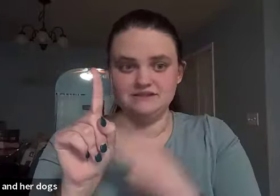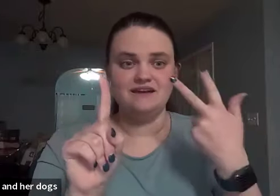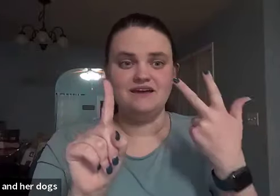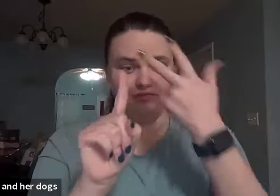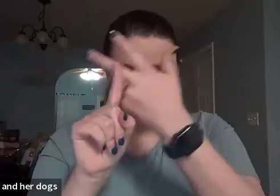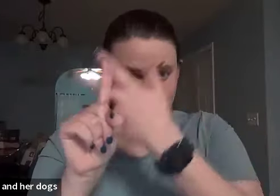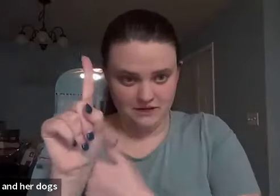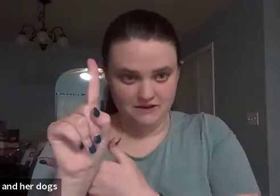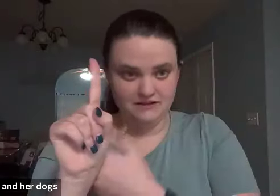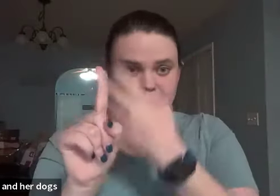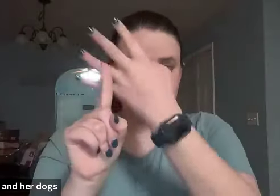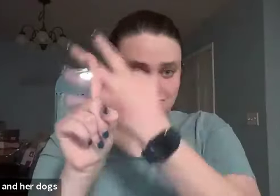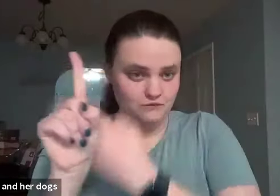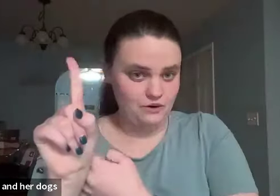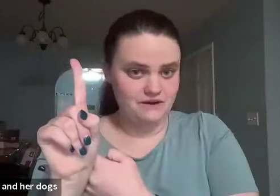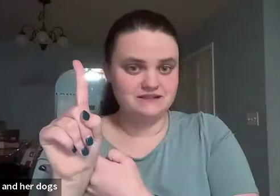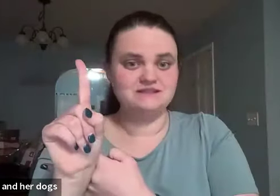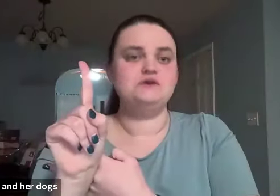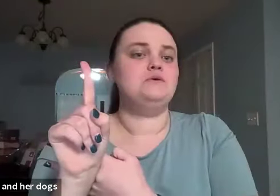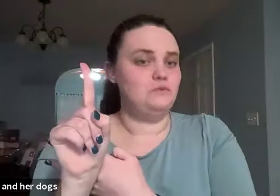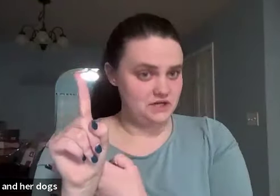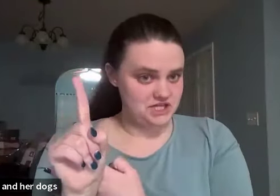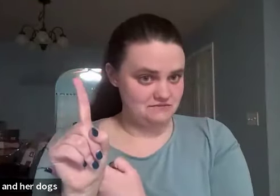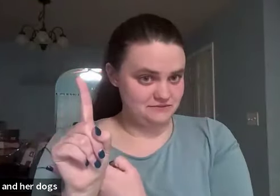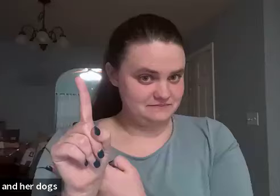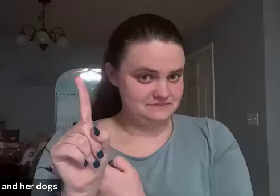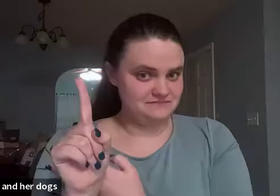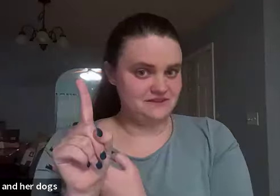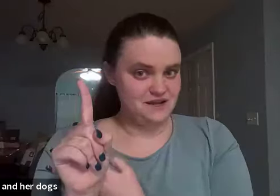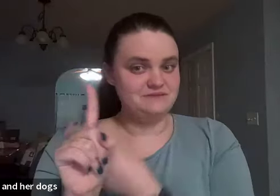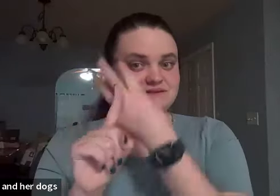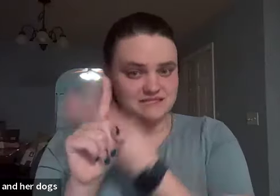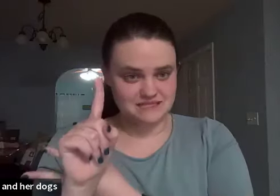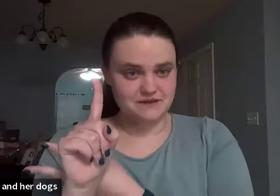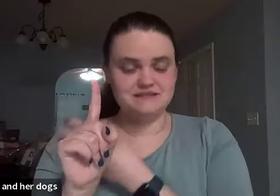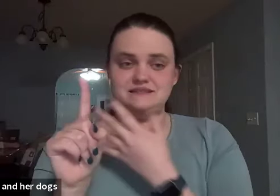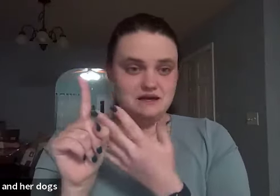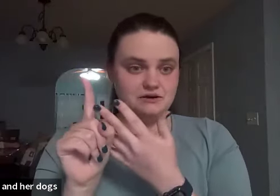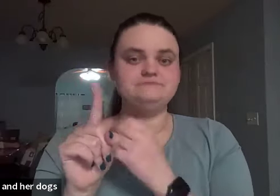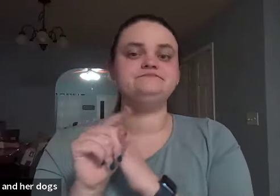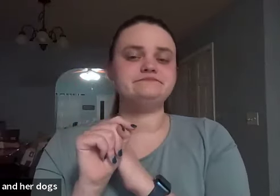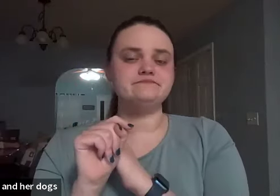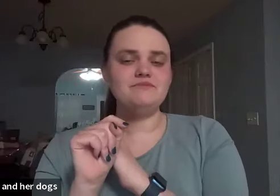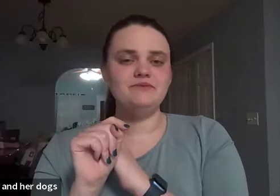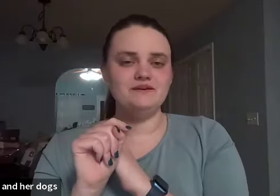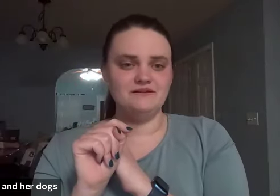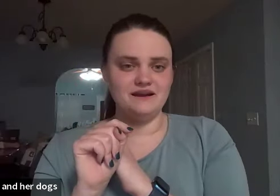months, 3 months, 4 months, whichever. Okay. 6 months, etc. All